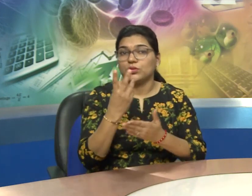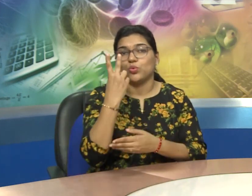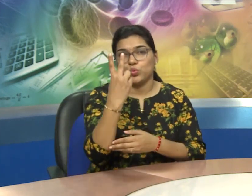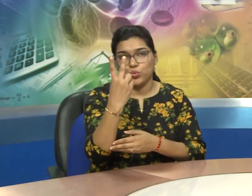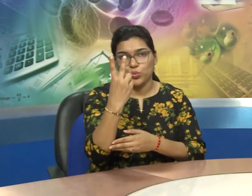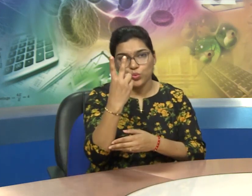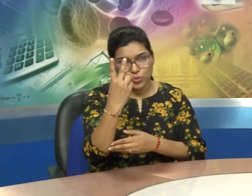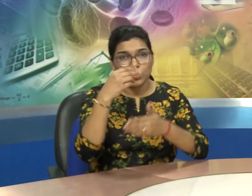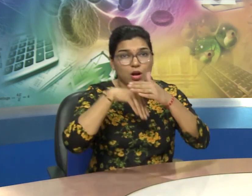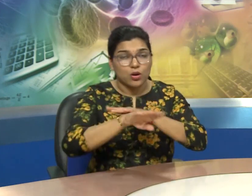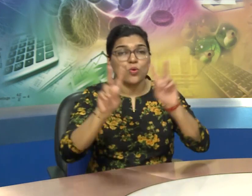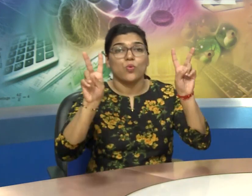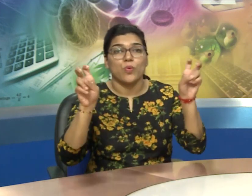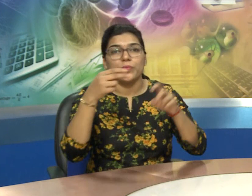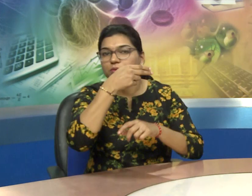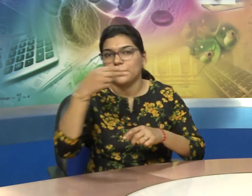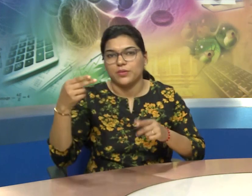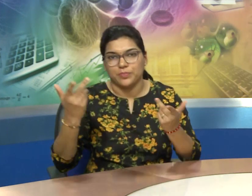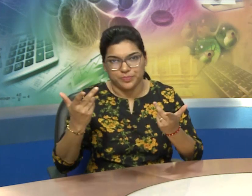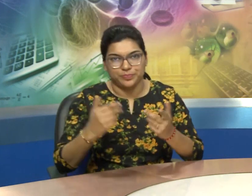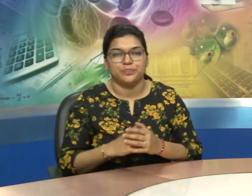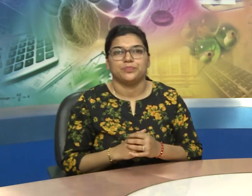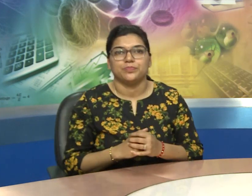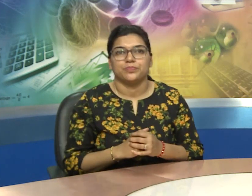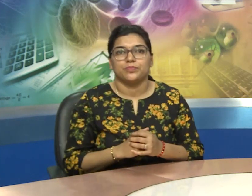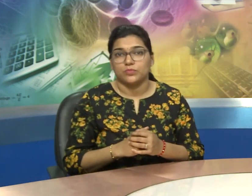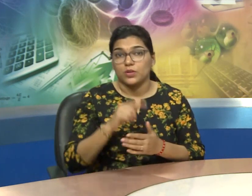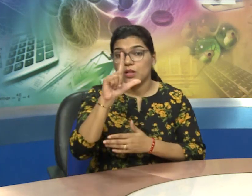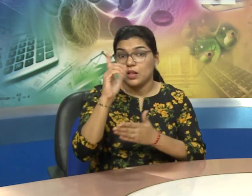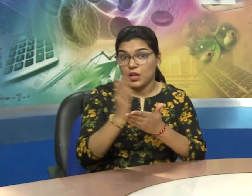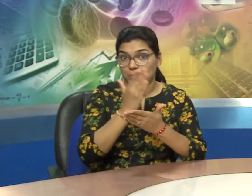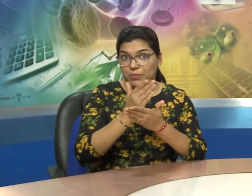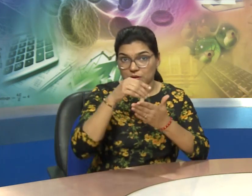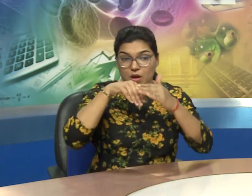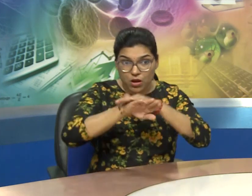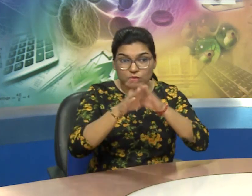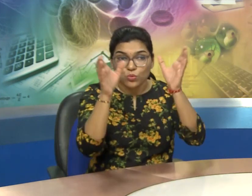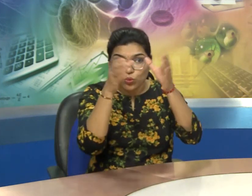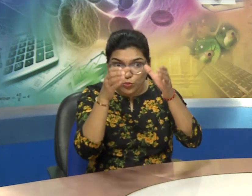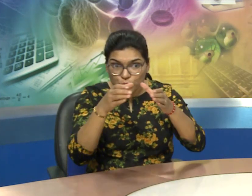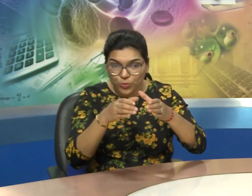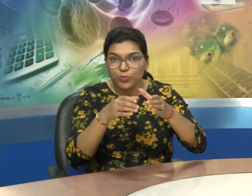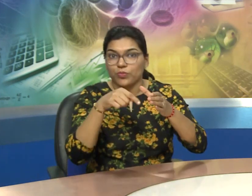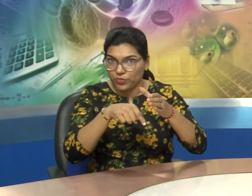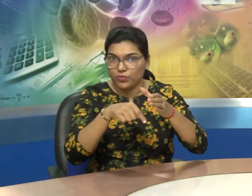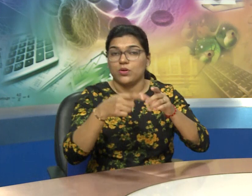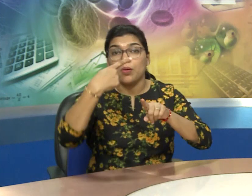We are doing lesson number 2. Name of the lesson is Types of Libraries and